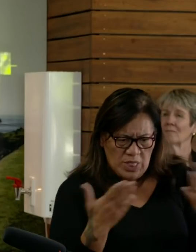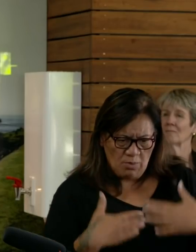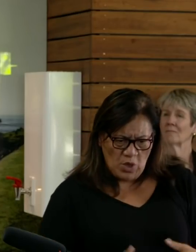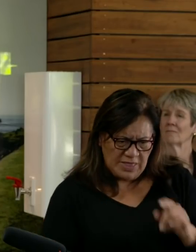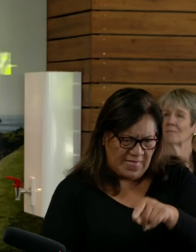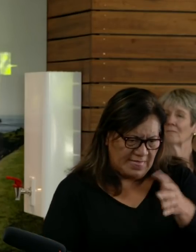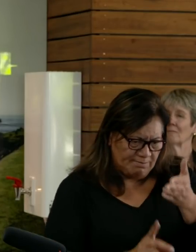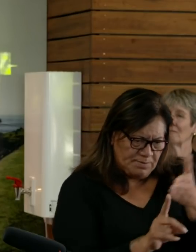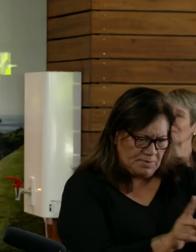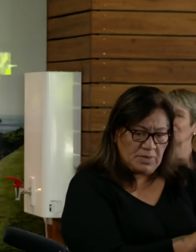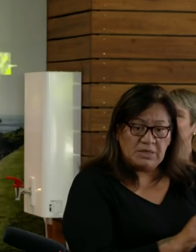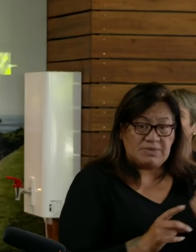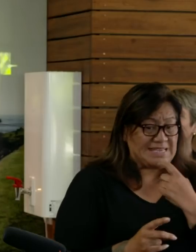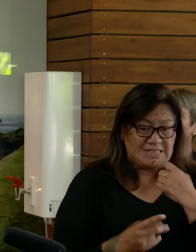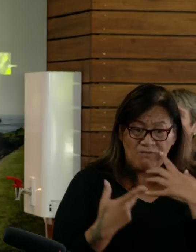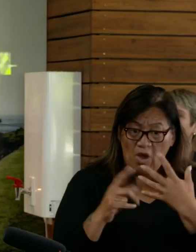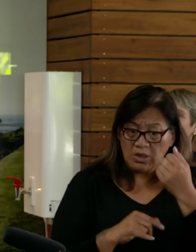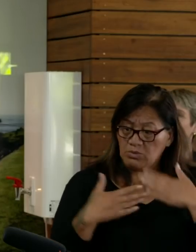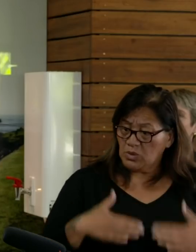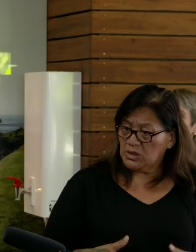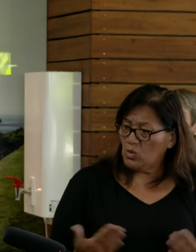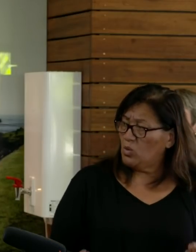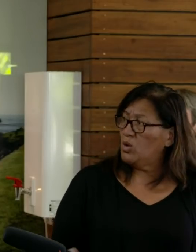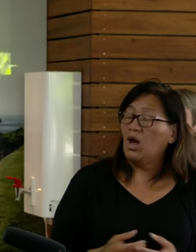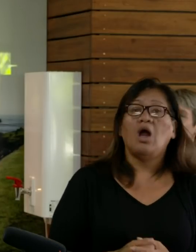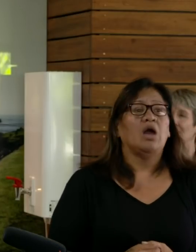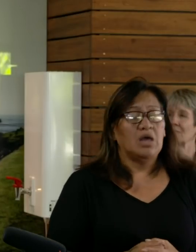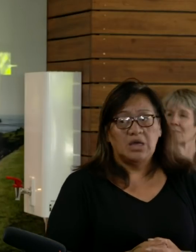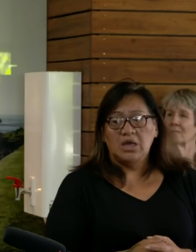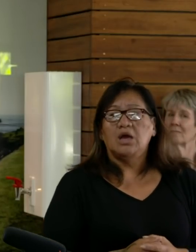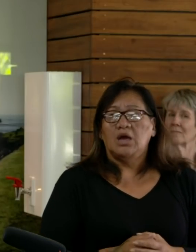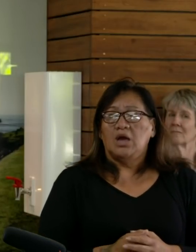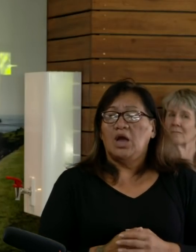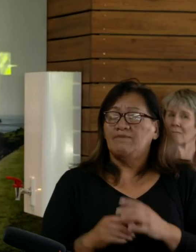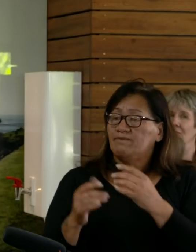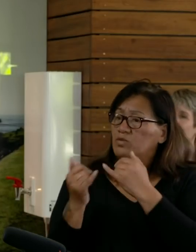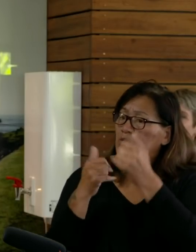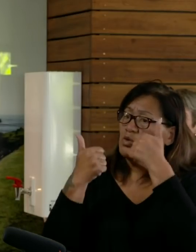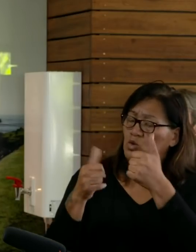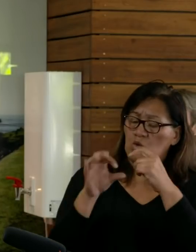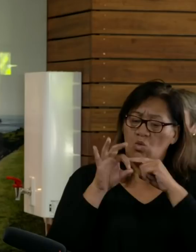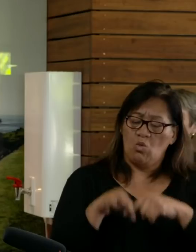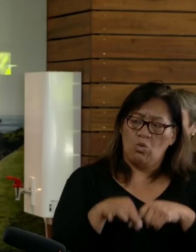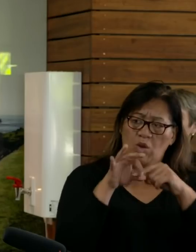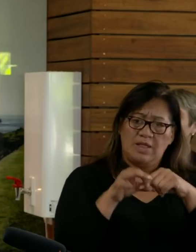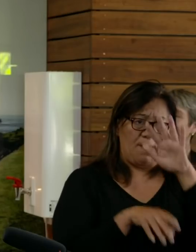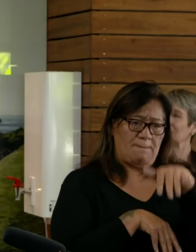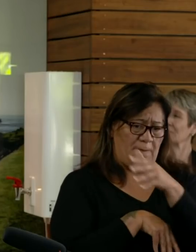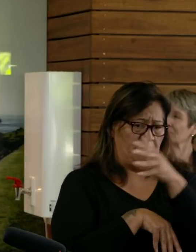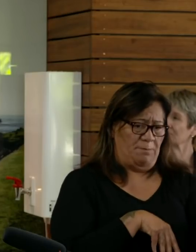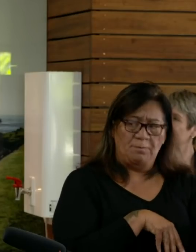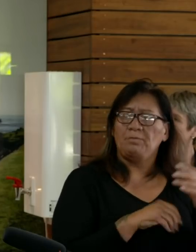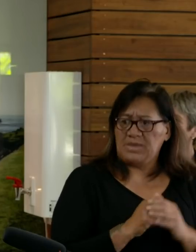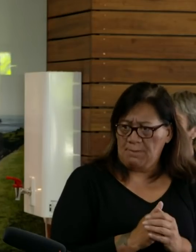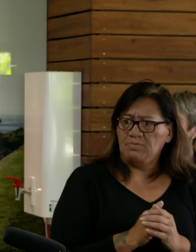bodies were. Was it easy to find them? We had good quality mapping that we had briefed